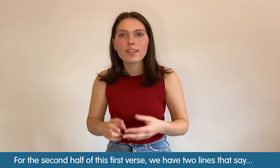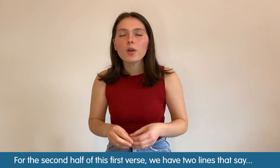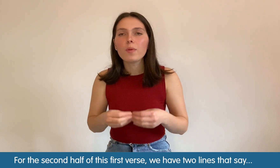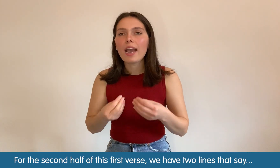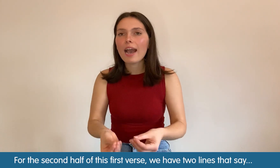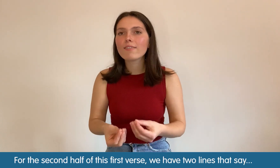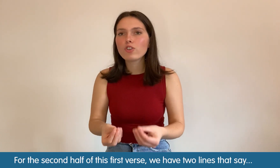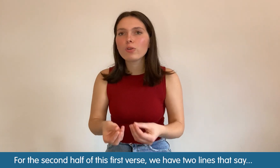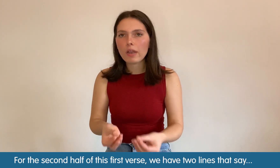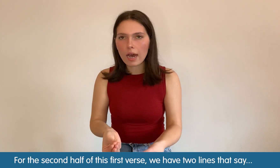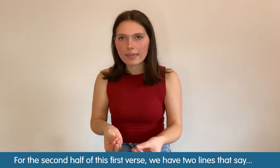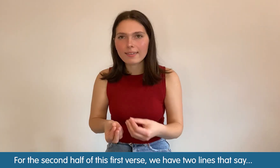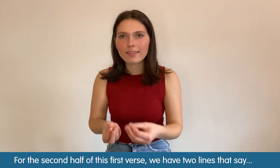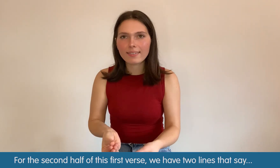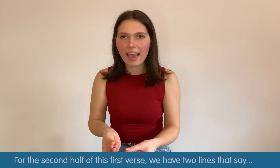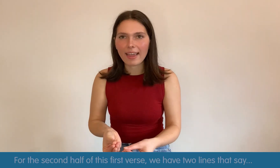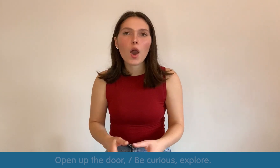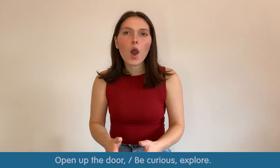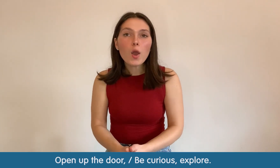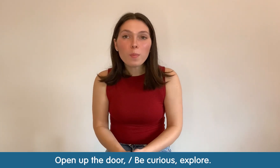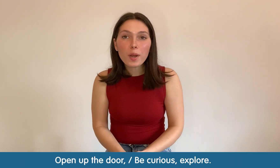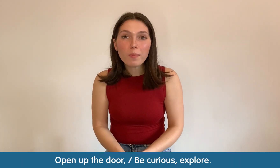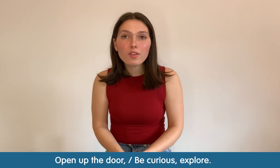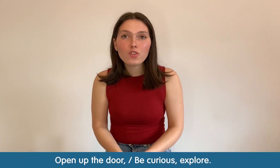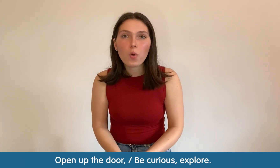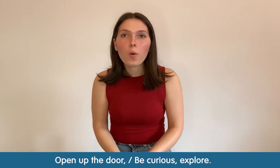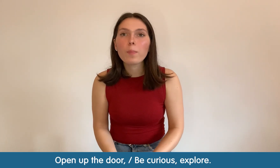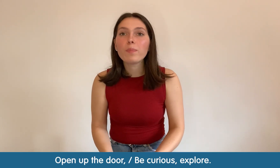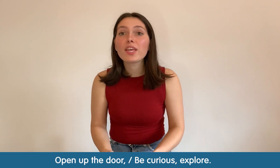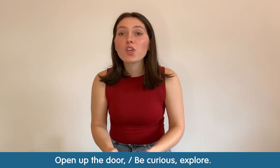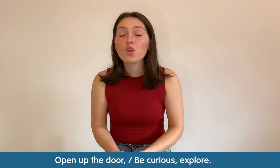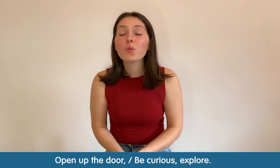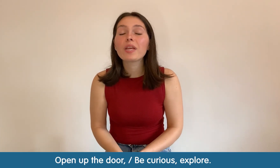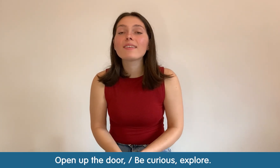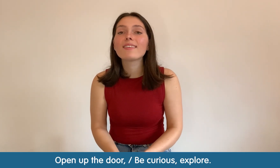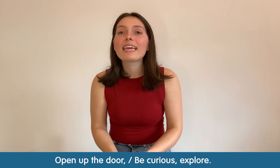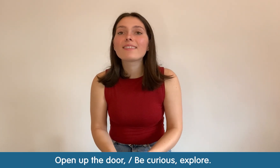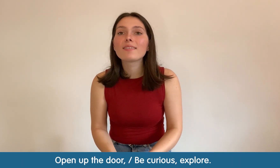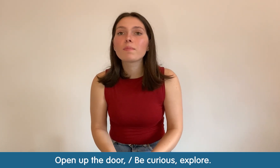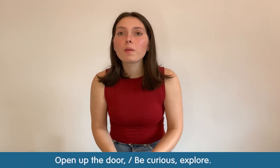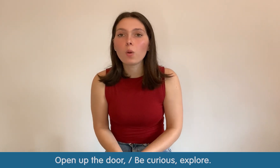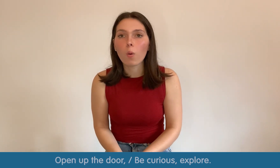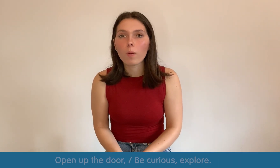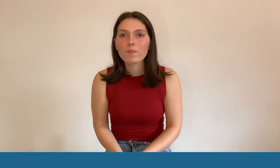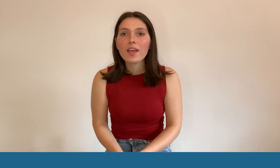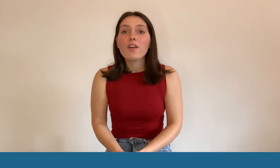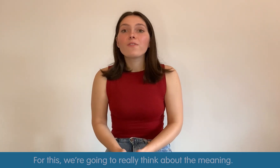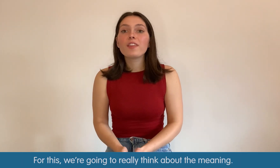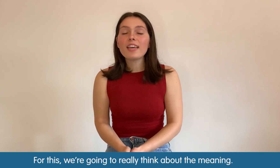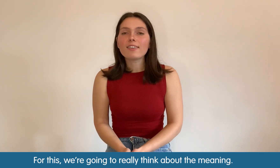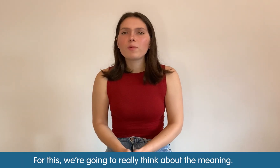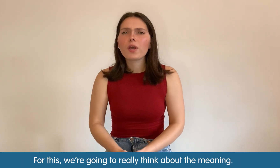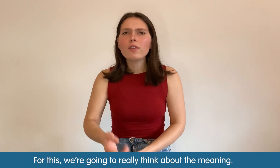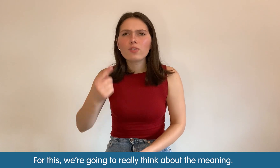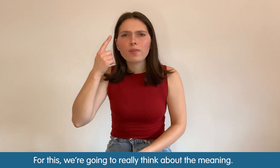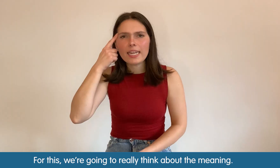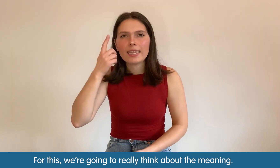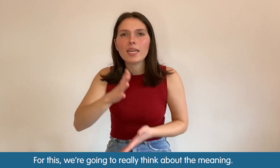we have 2 lines that say, open up the door, be curious, explore. For this, we're going to really think about